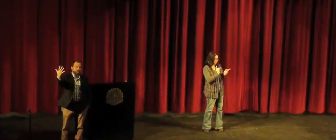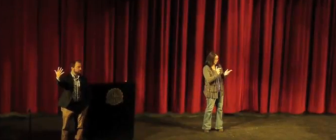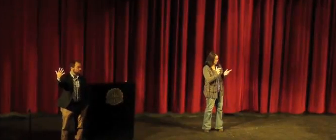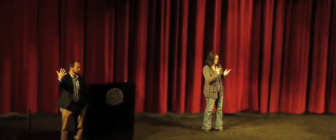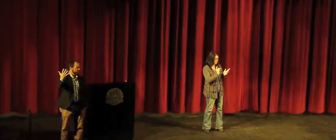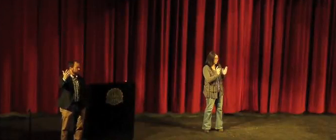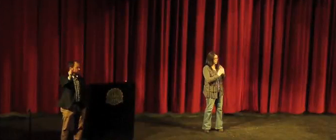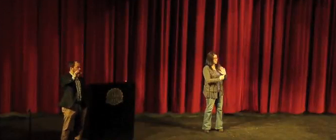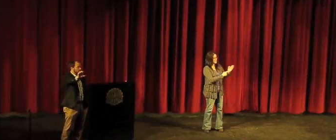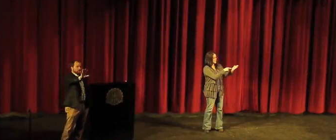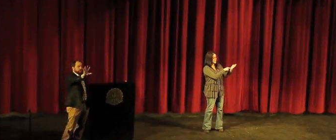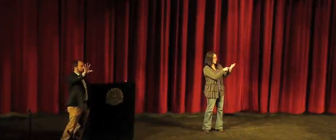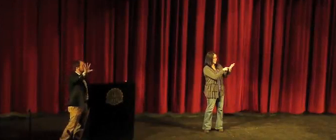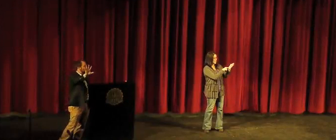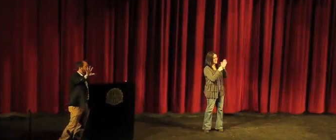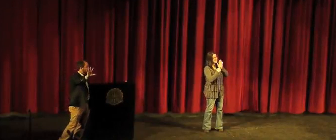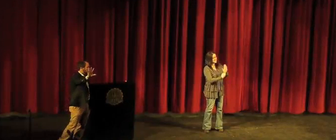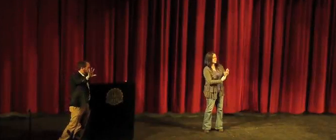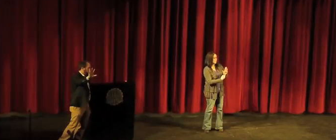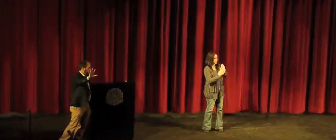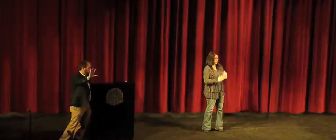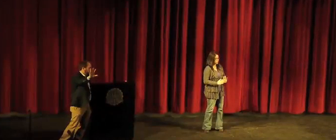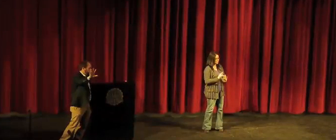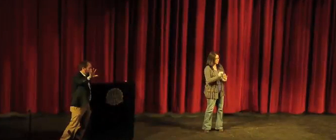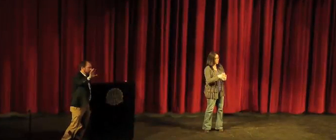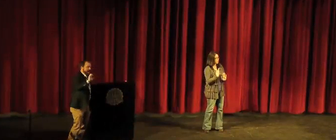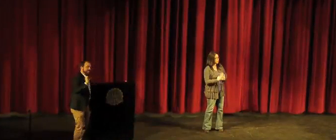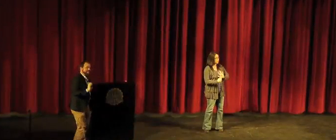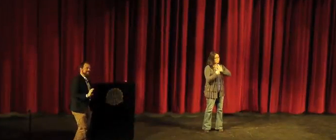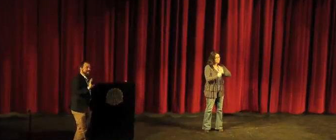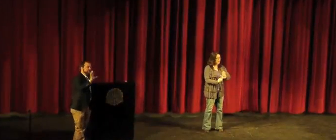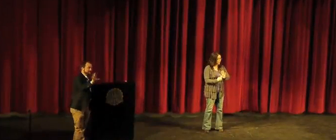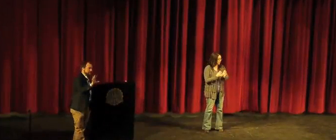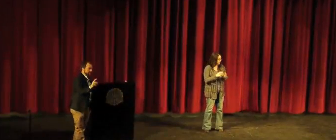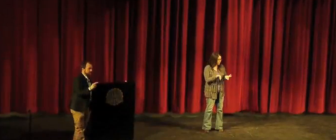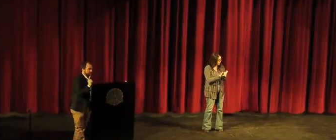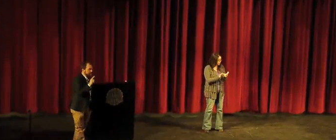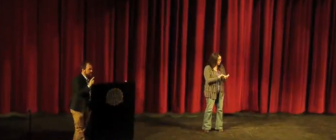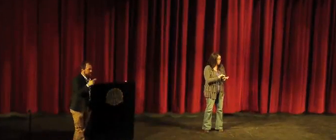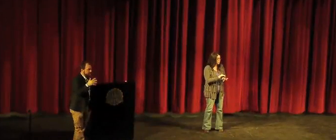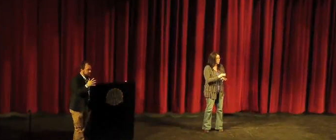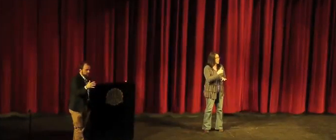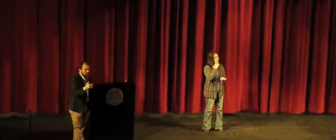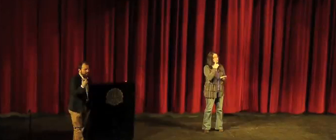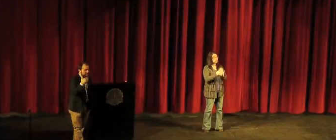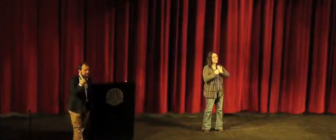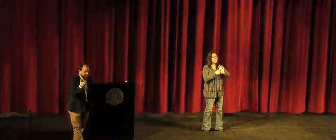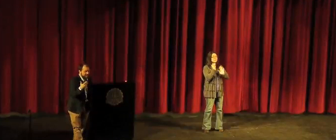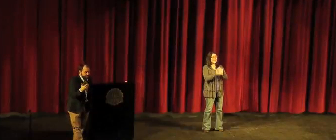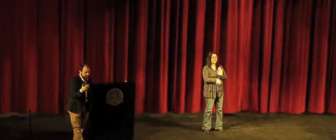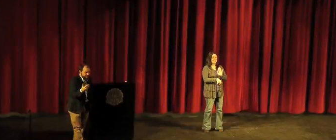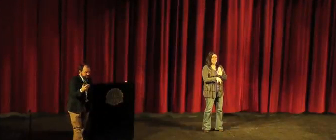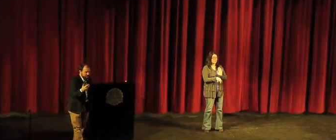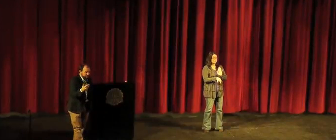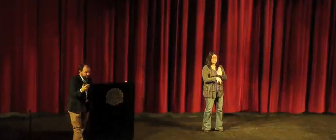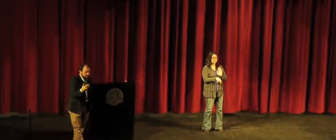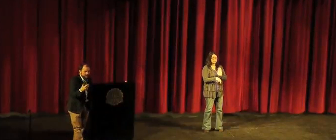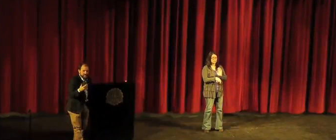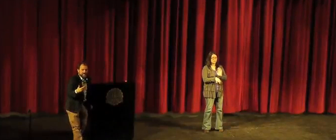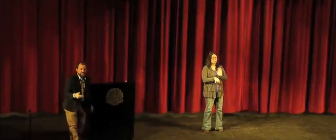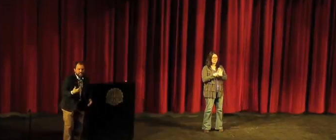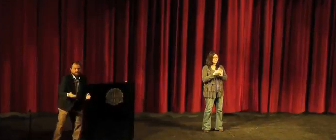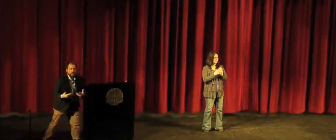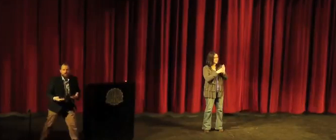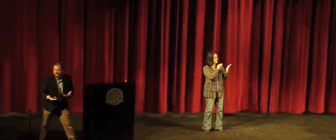the exemplars of virtue are the ones who model virtue, and to imitate them, in this model, imitation is actually a good